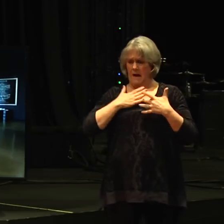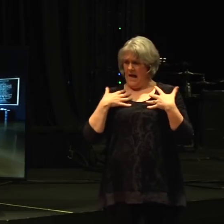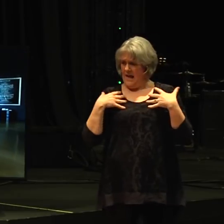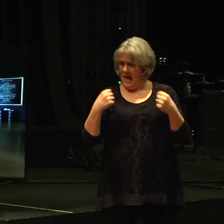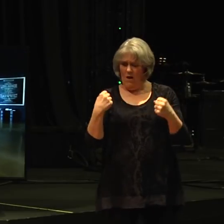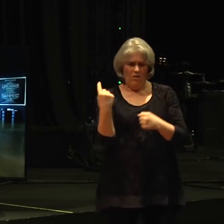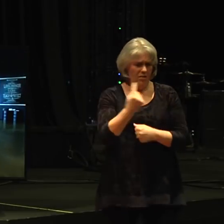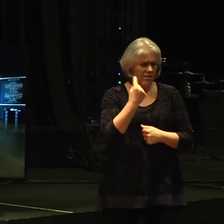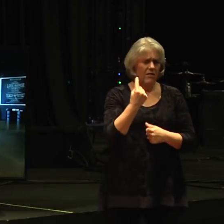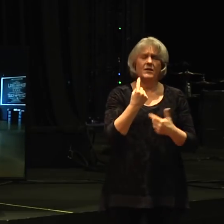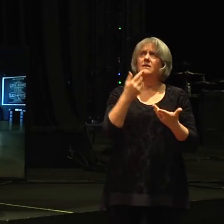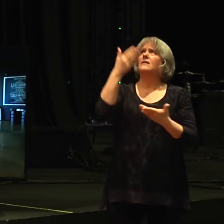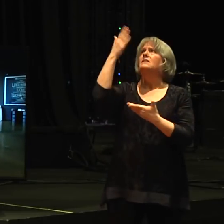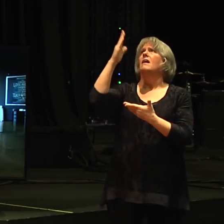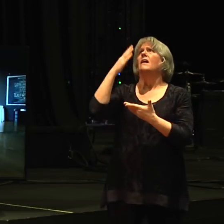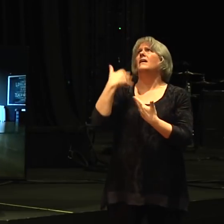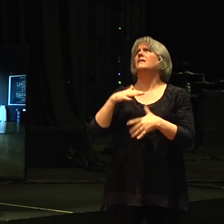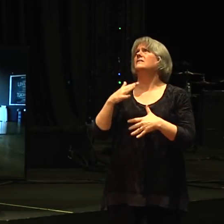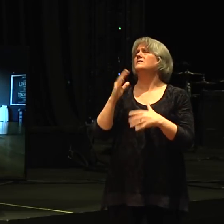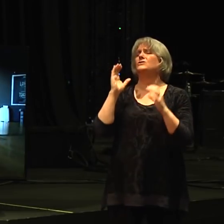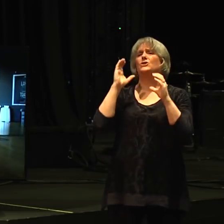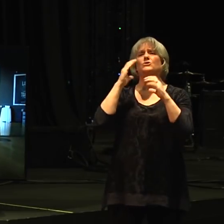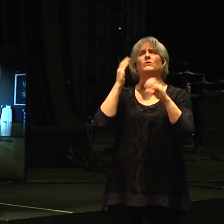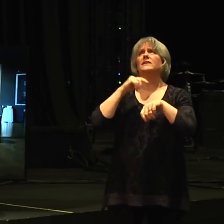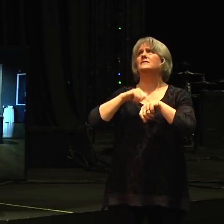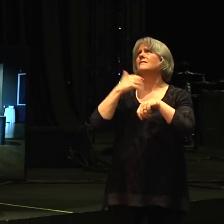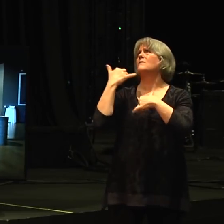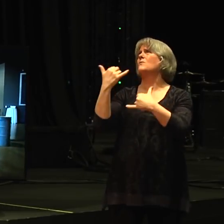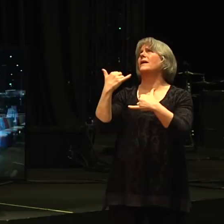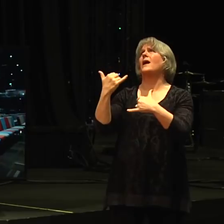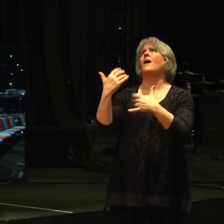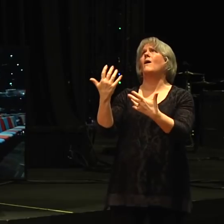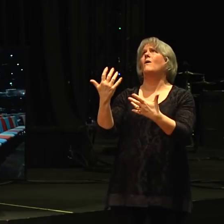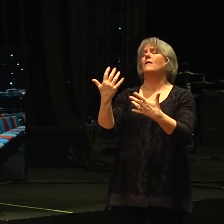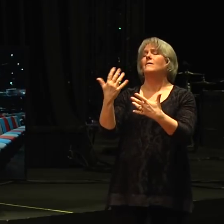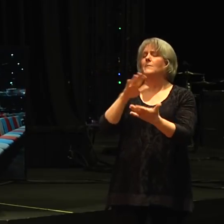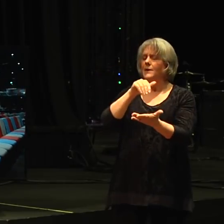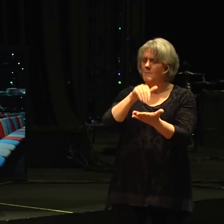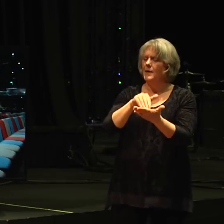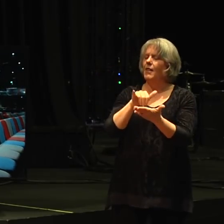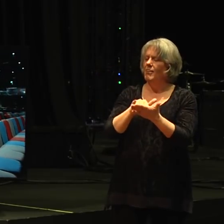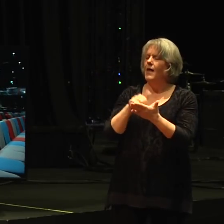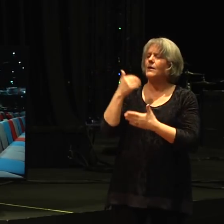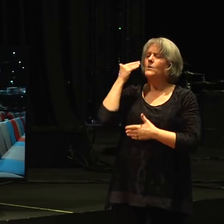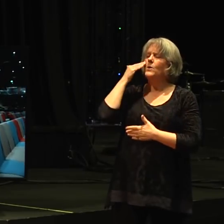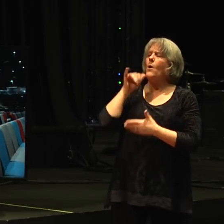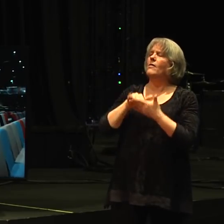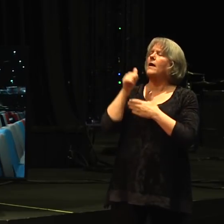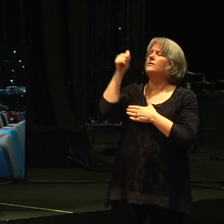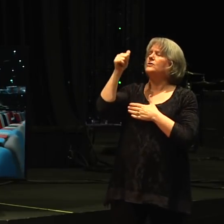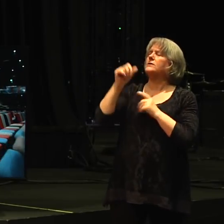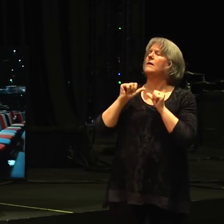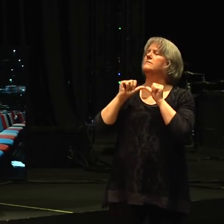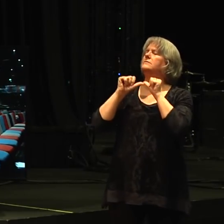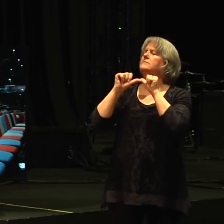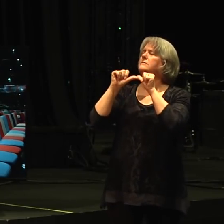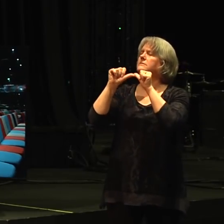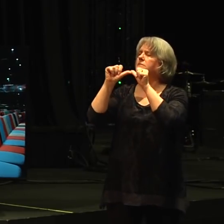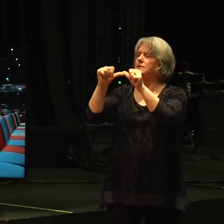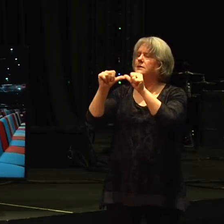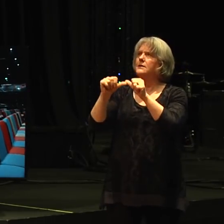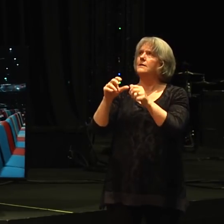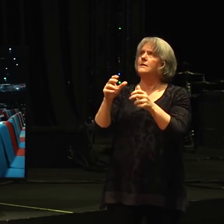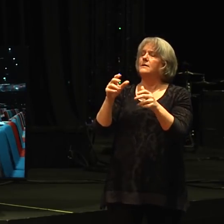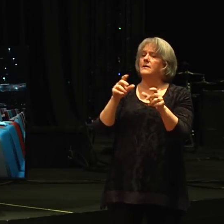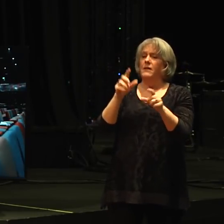time. God, it's just a strange and unexpected time. But in the midst of that, you're constant. In the midst of that, the